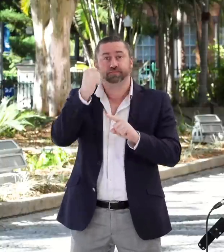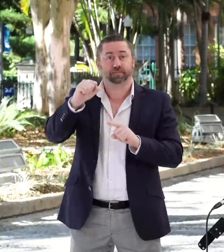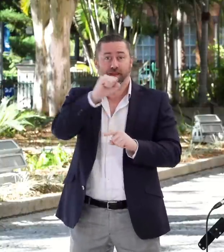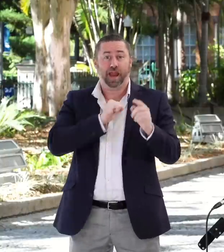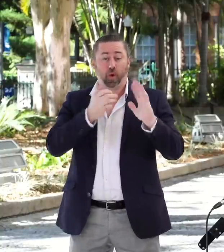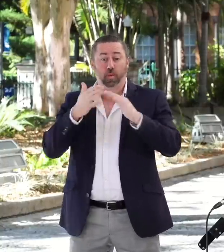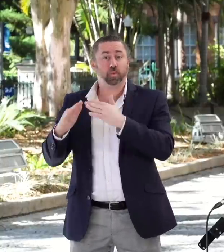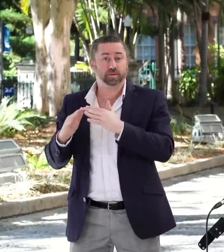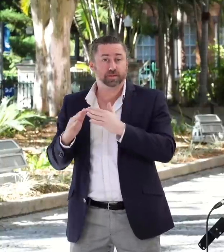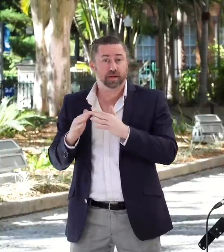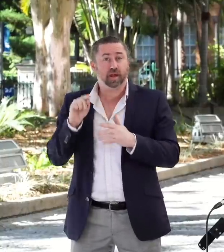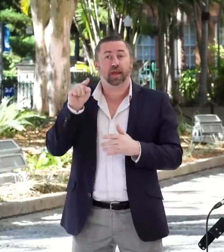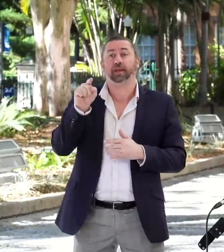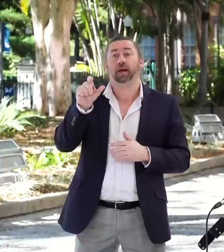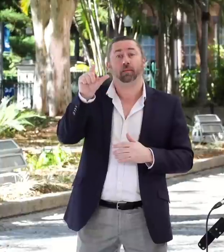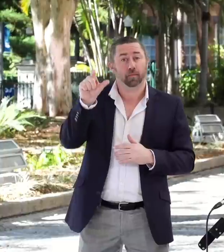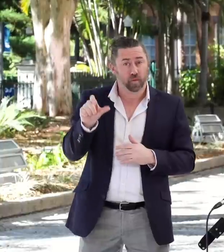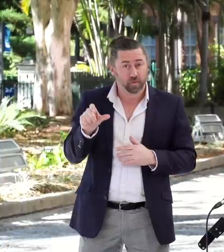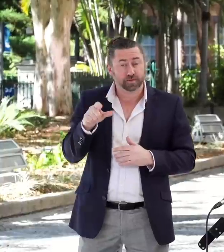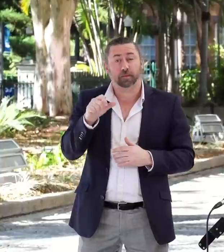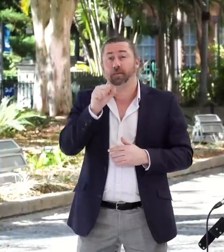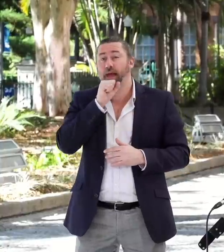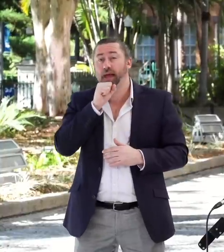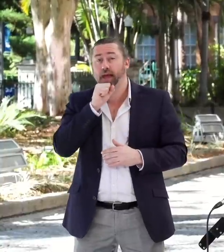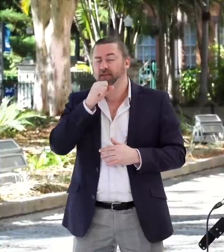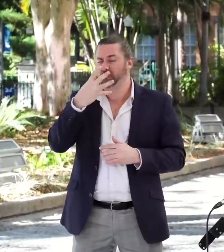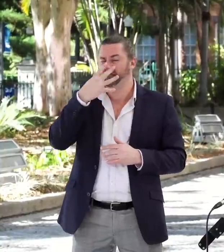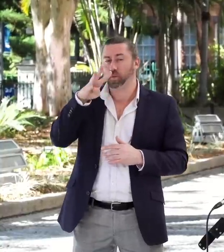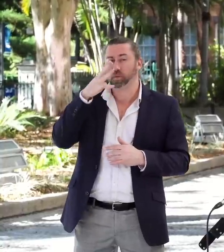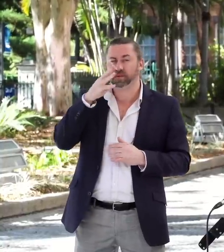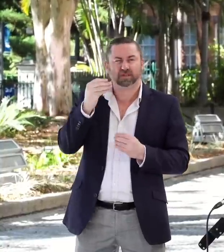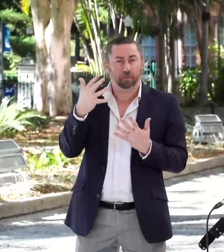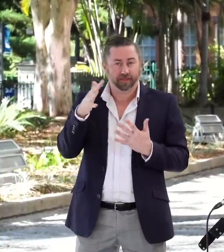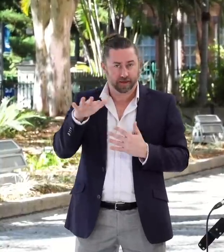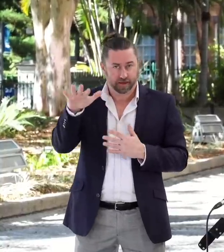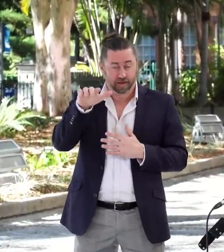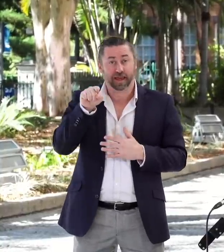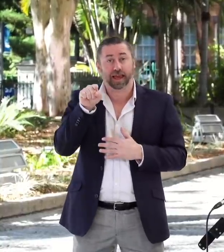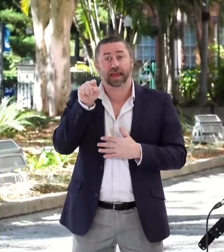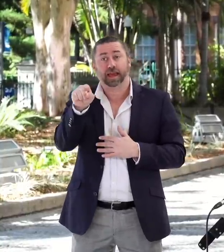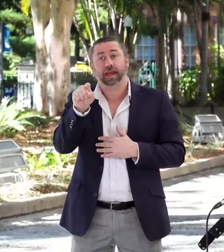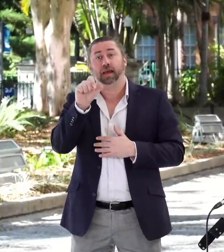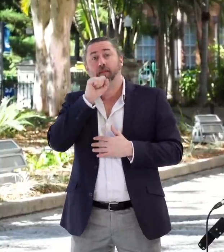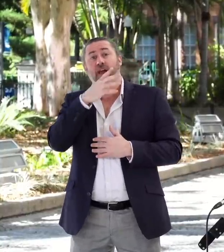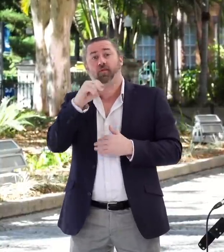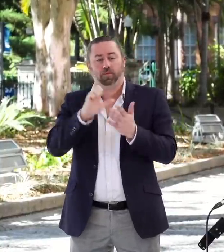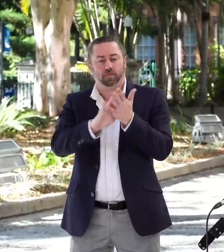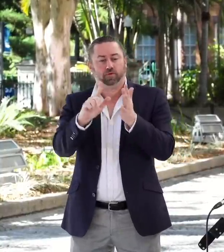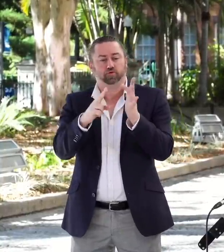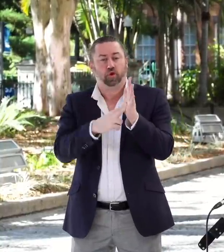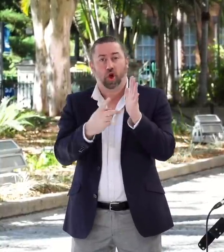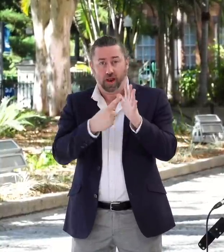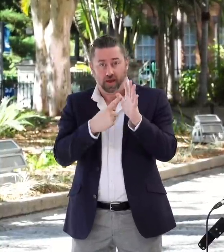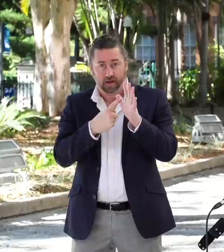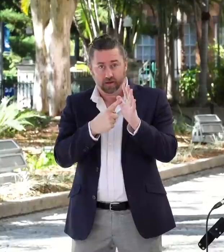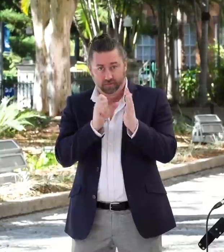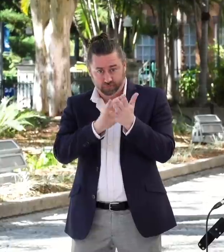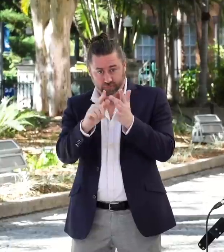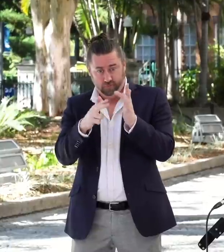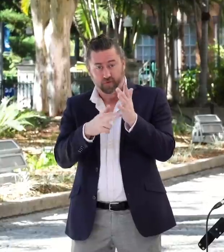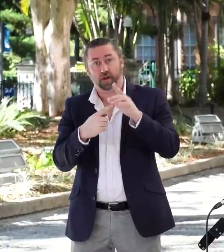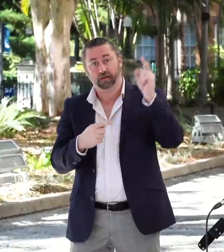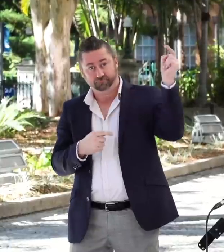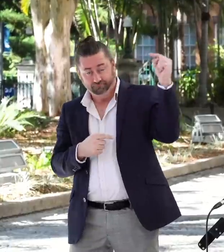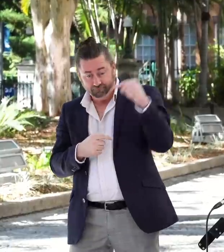morning. This case is a gentleman in his 40s who has travelled from China. He completed his